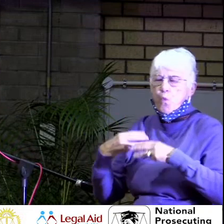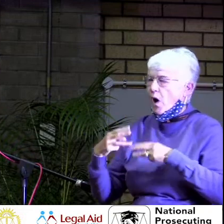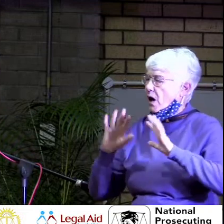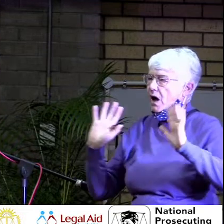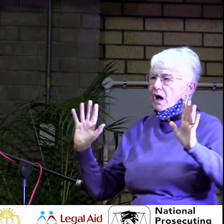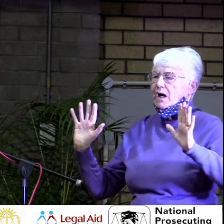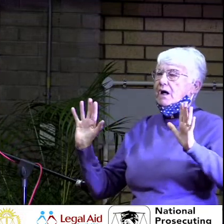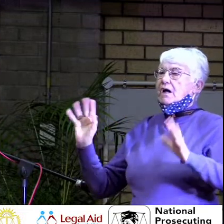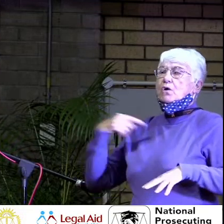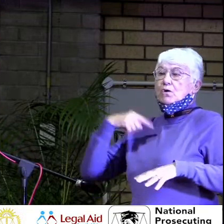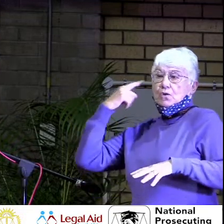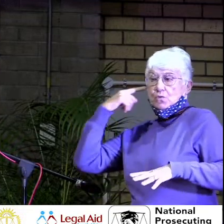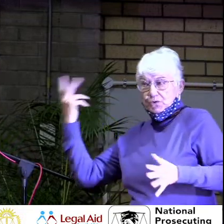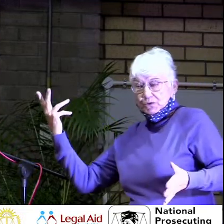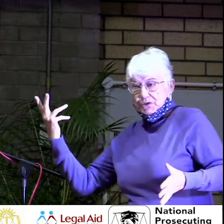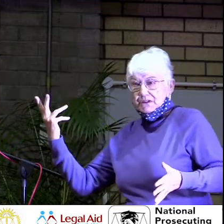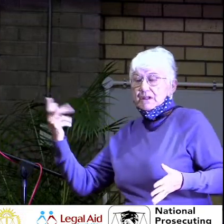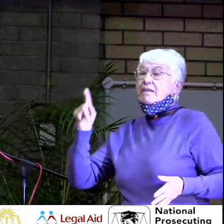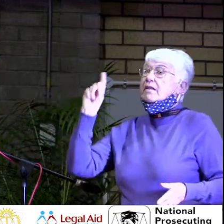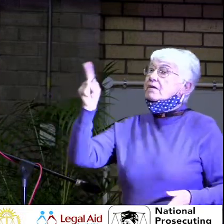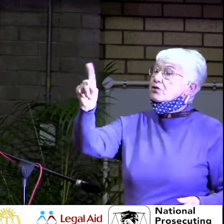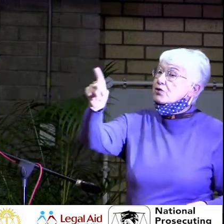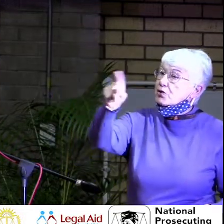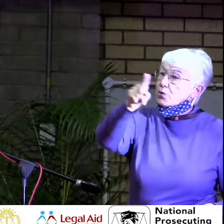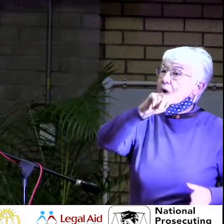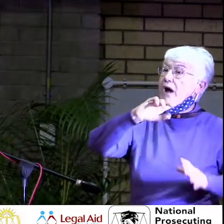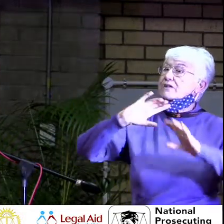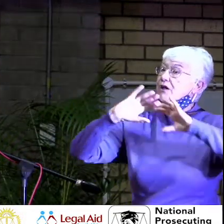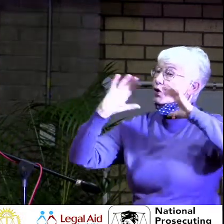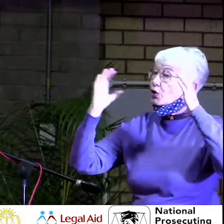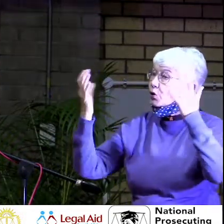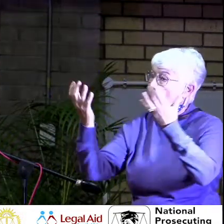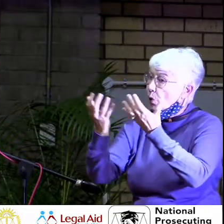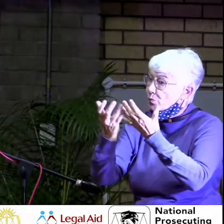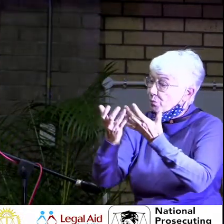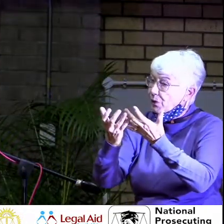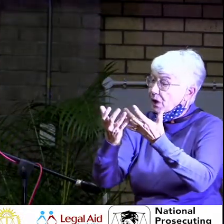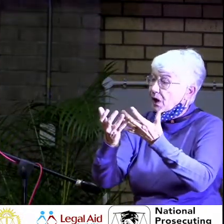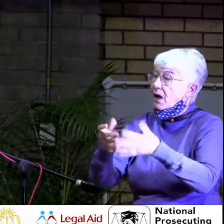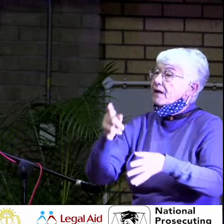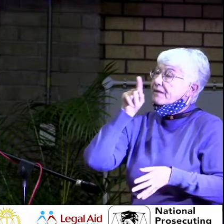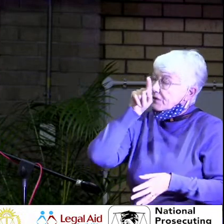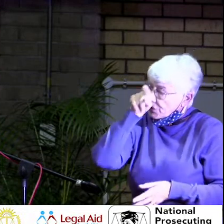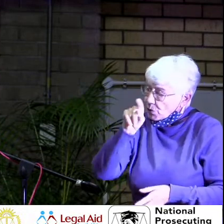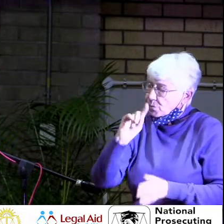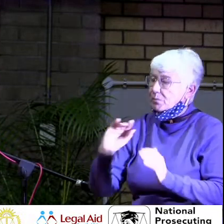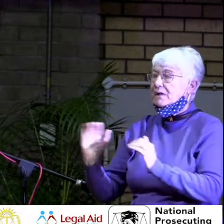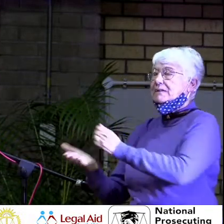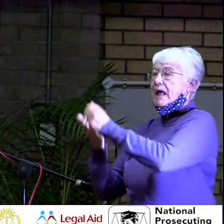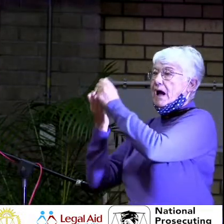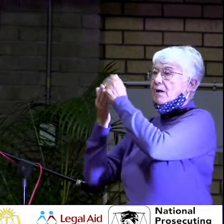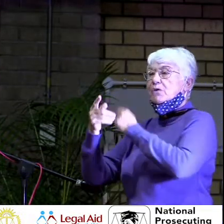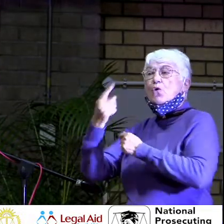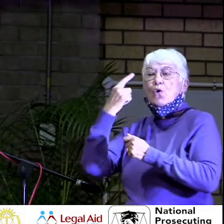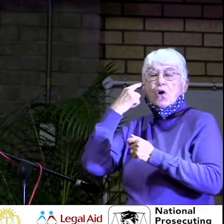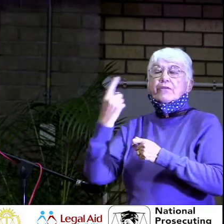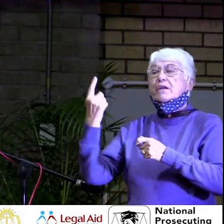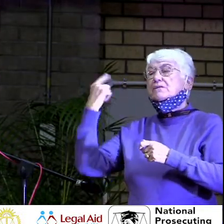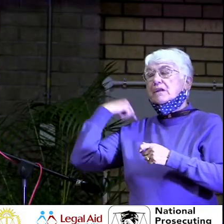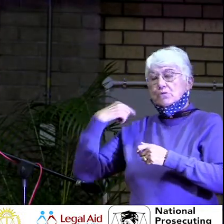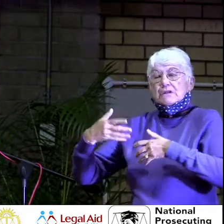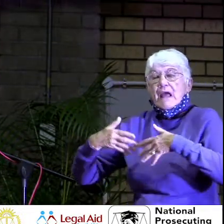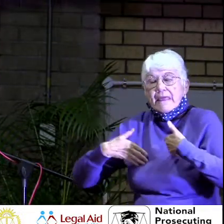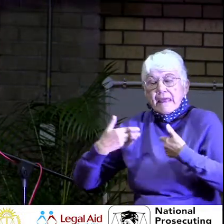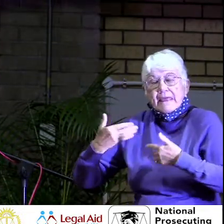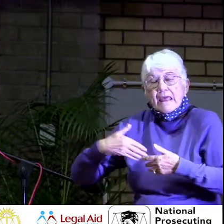of yet another tragedy in this community where a young lady was killed. Please let her not enter into